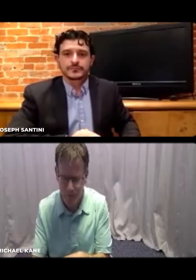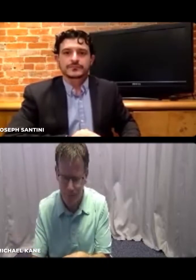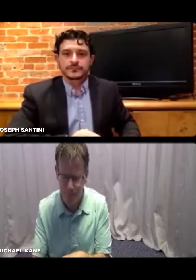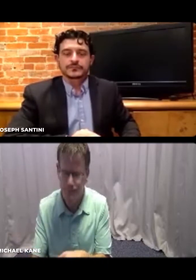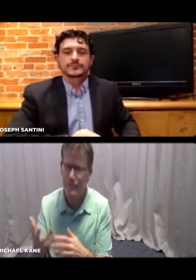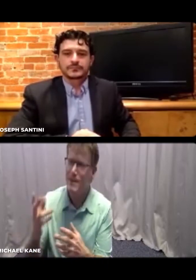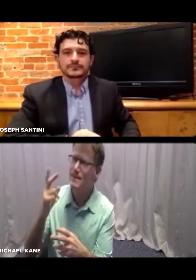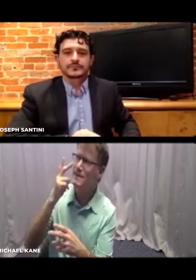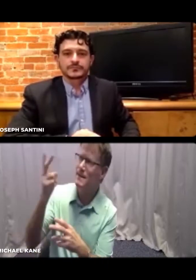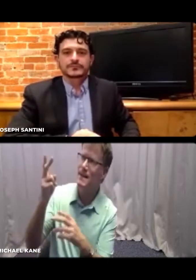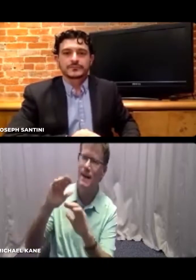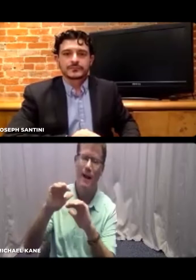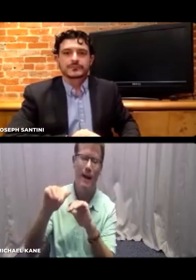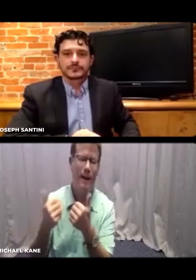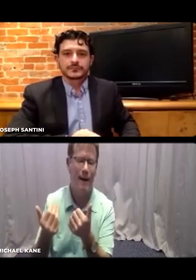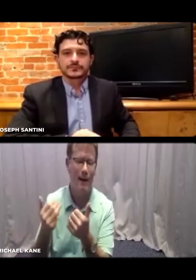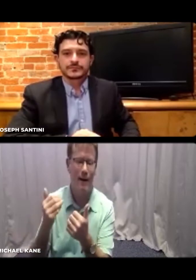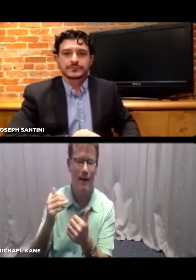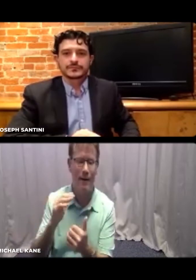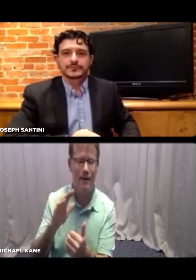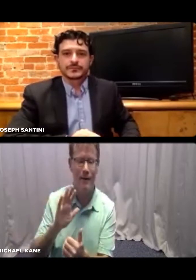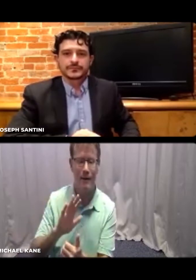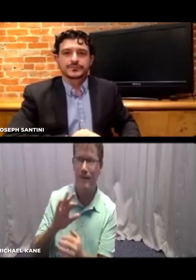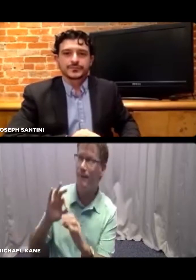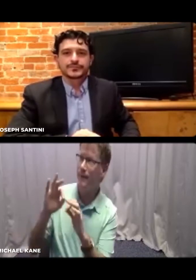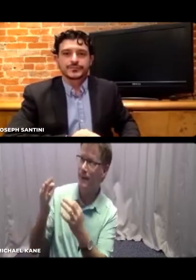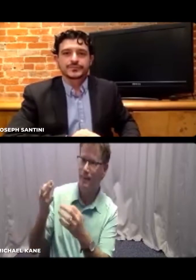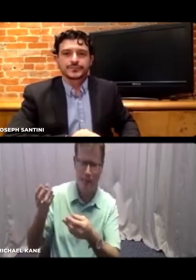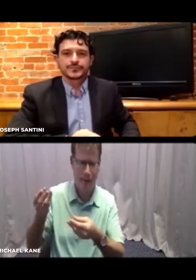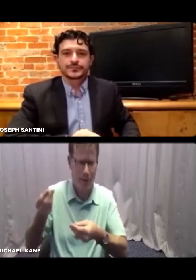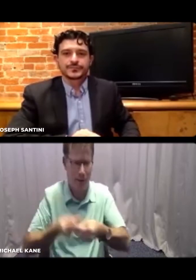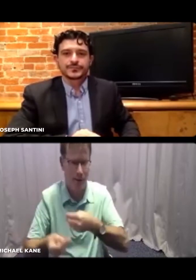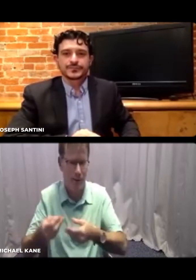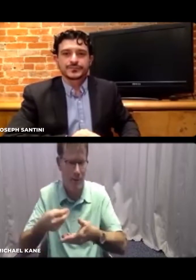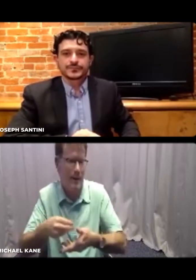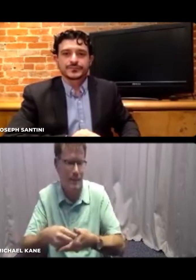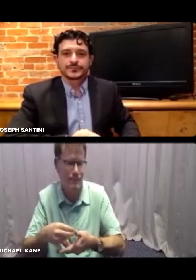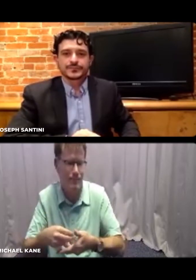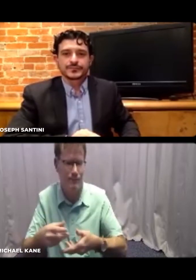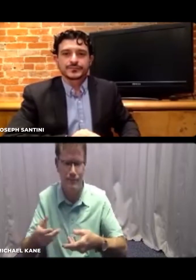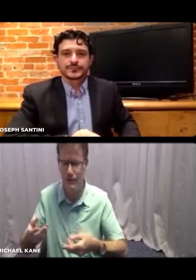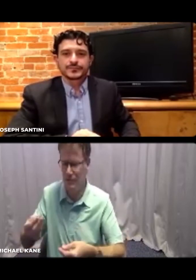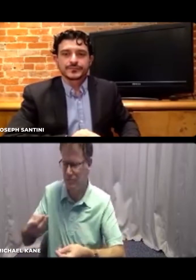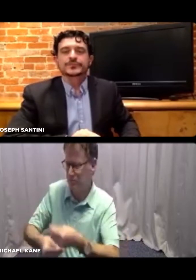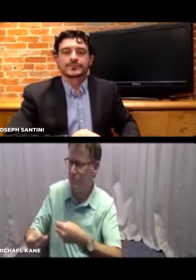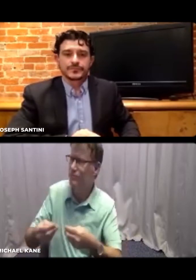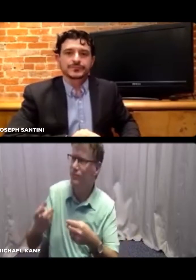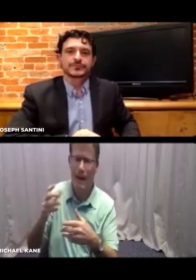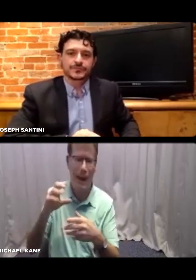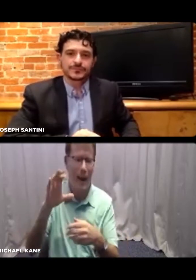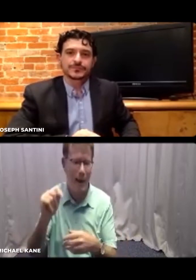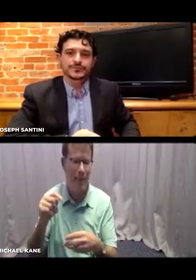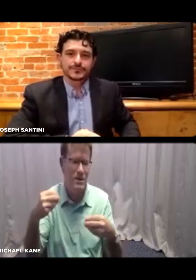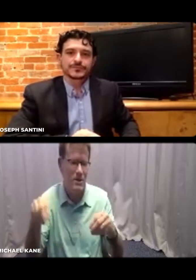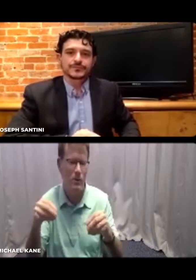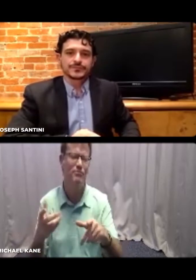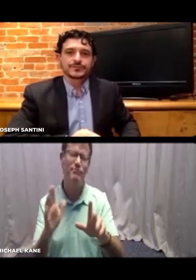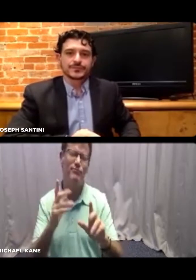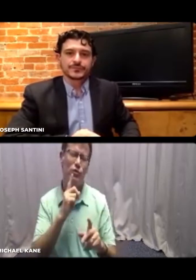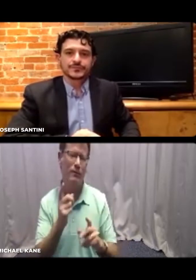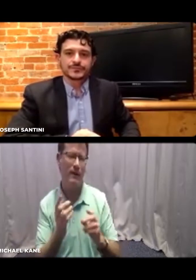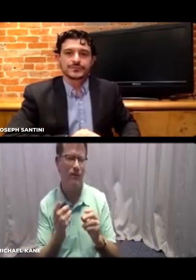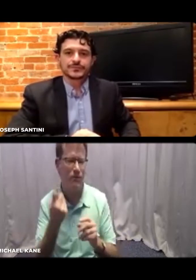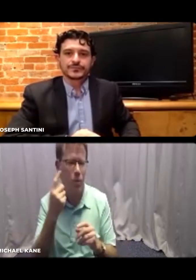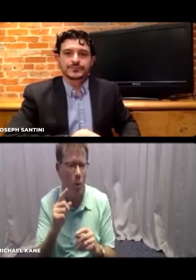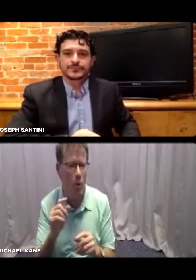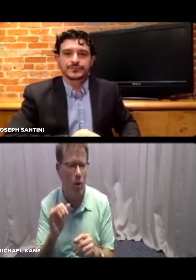A 5-year-old could see how their family, spends money when they're out at the store. This, of